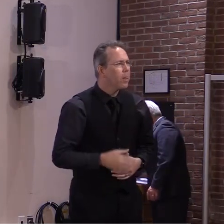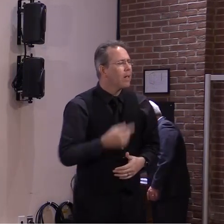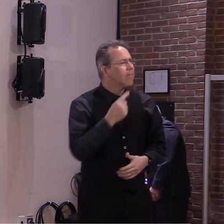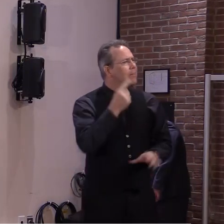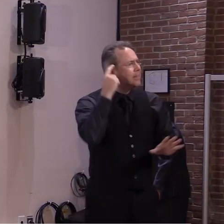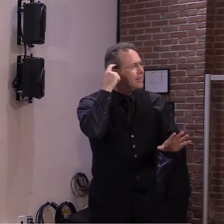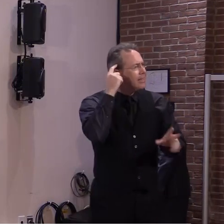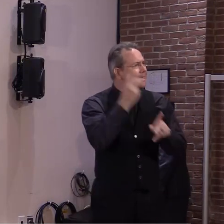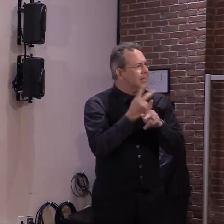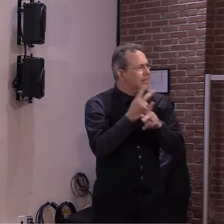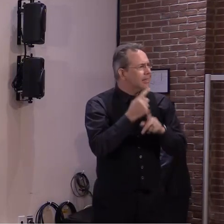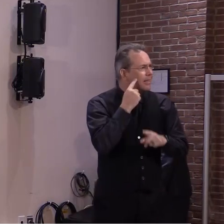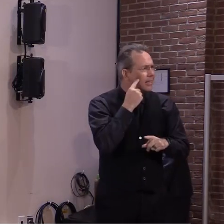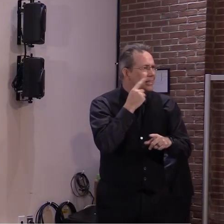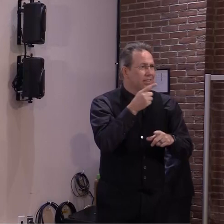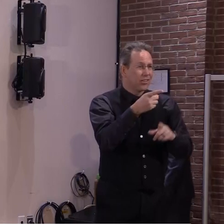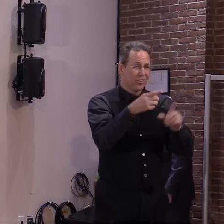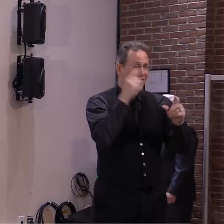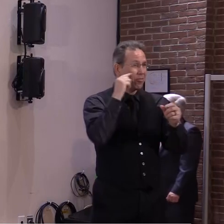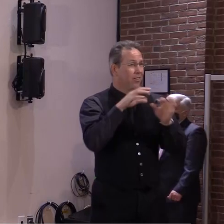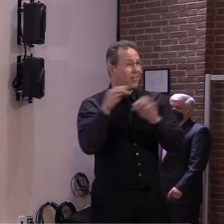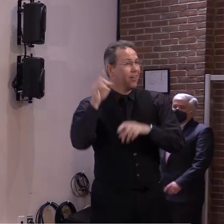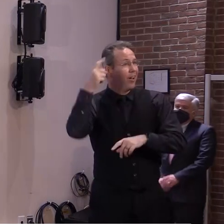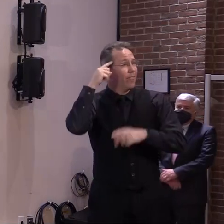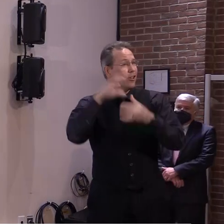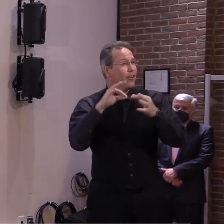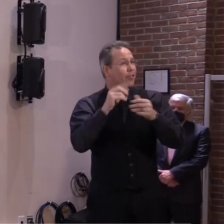we need to do as much as we can.